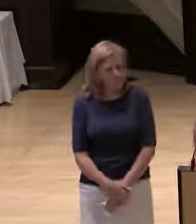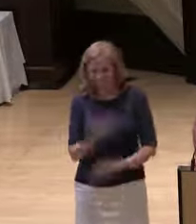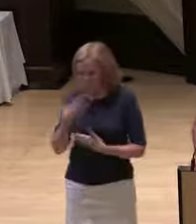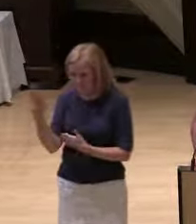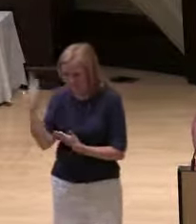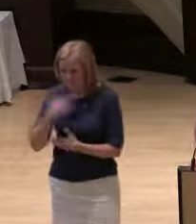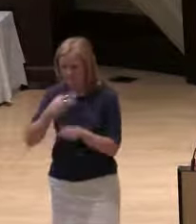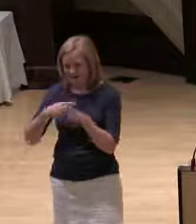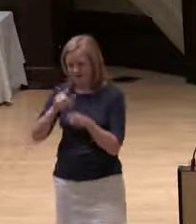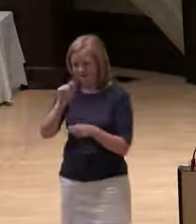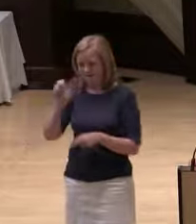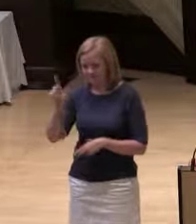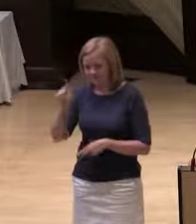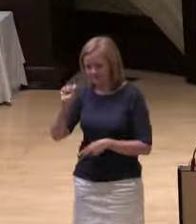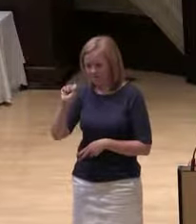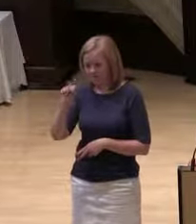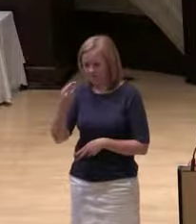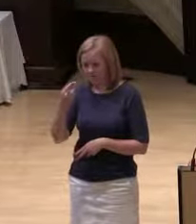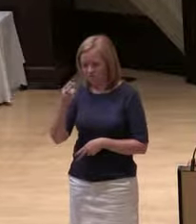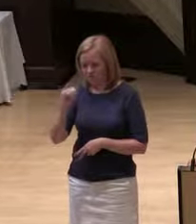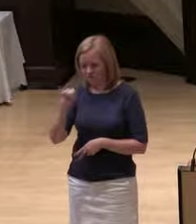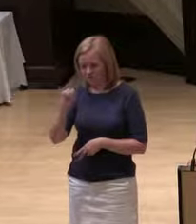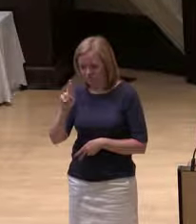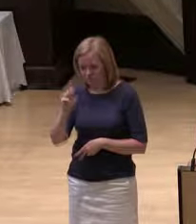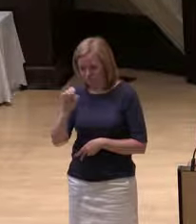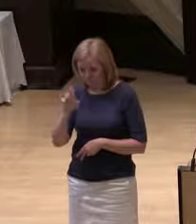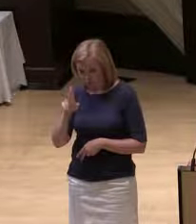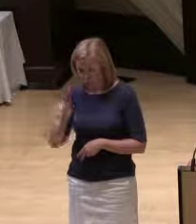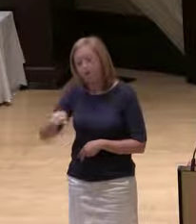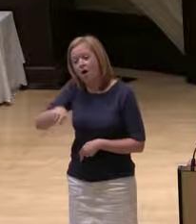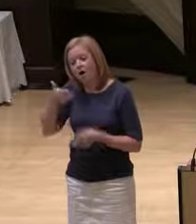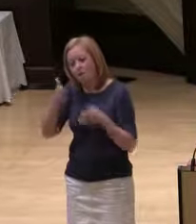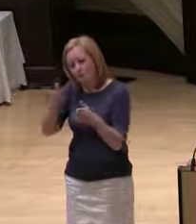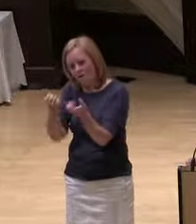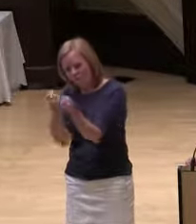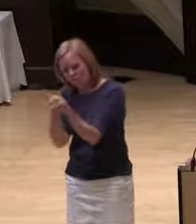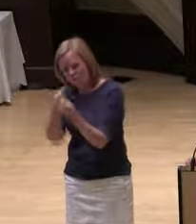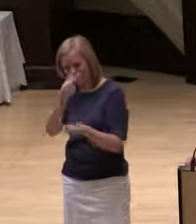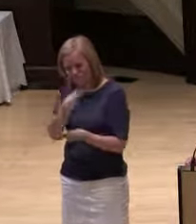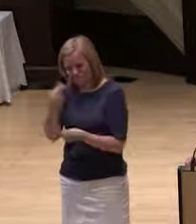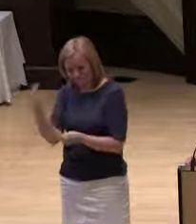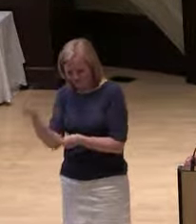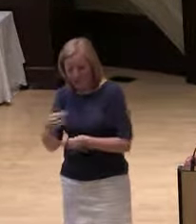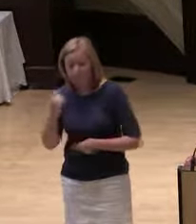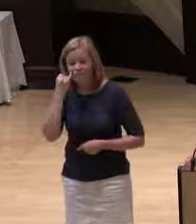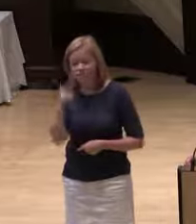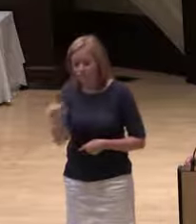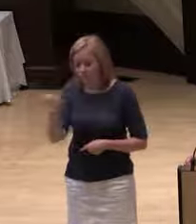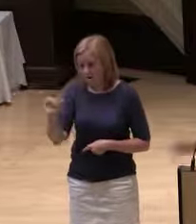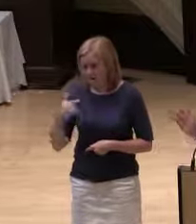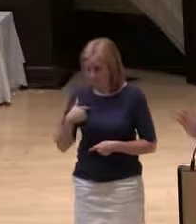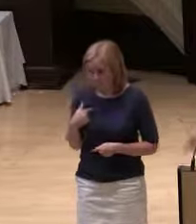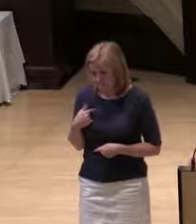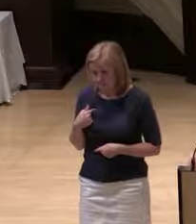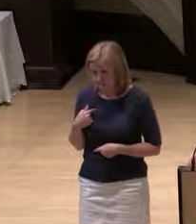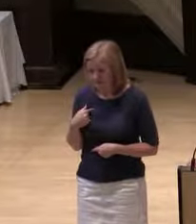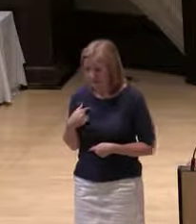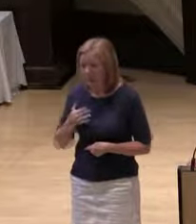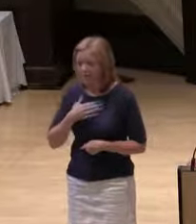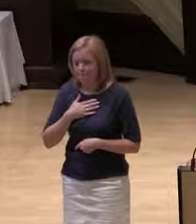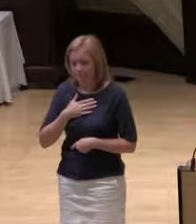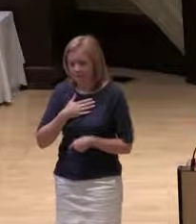Good morning. My name is Todd Shermer, and I'm here to talk to you about another way that you can support Grace of God. Now, if you're like me, and I'm, in my